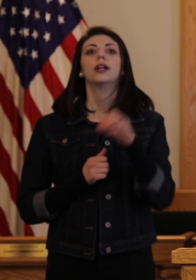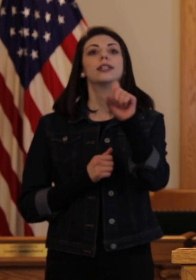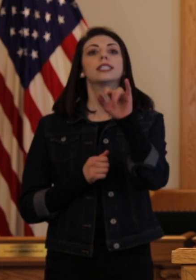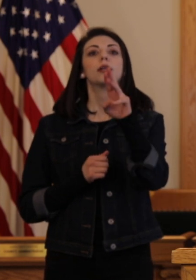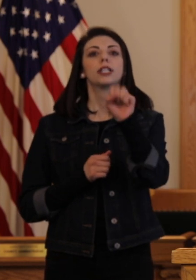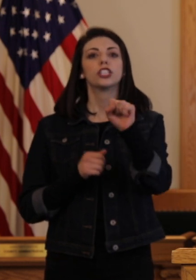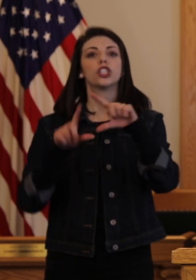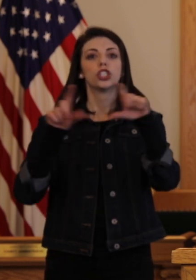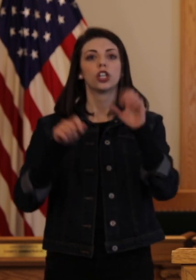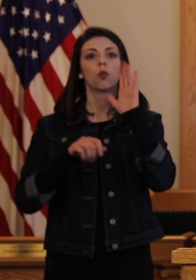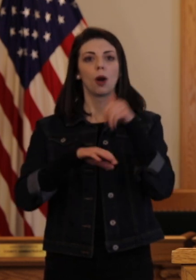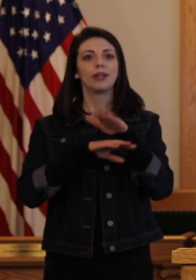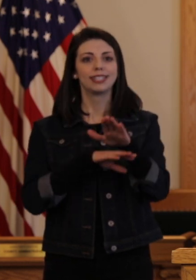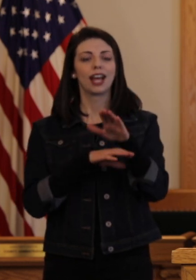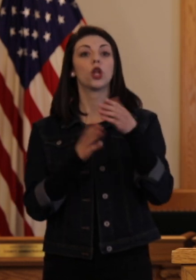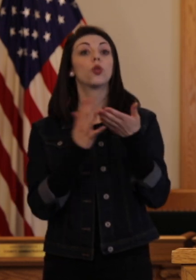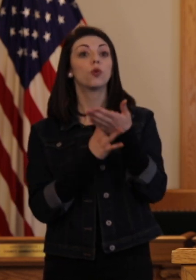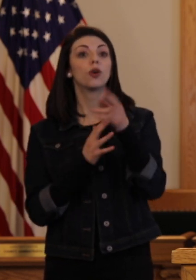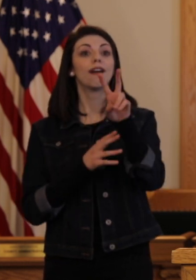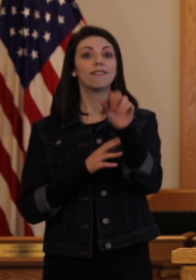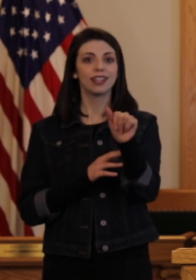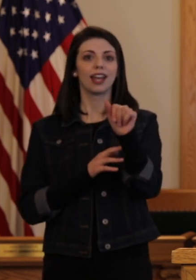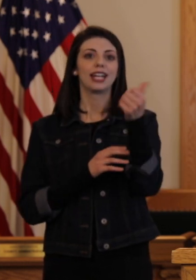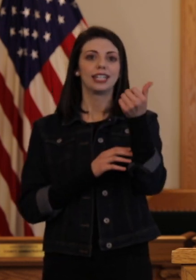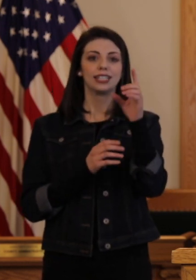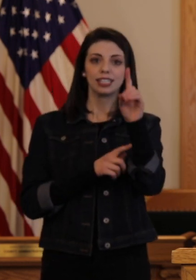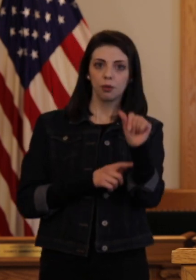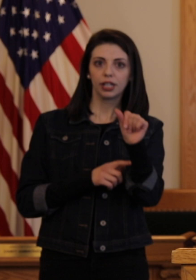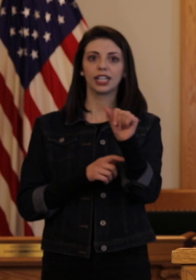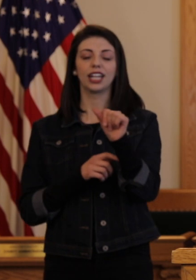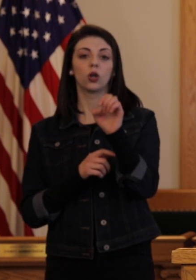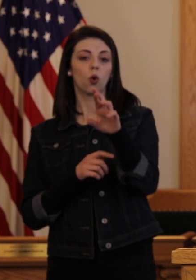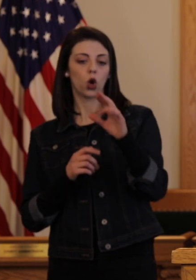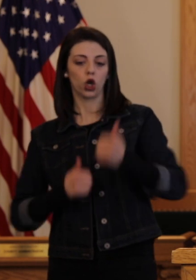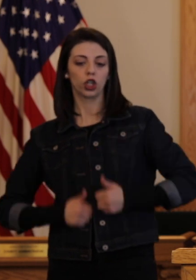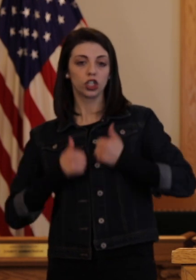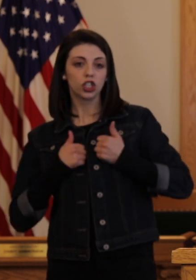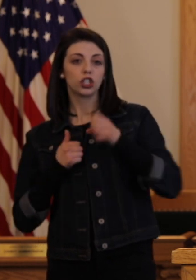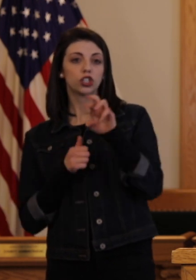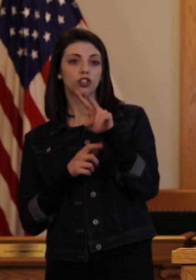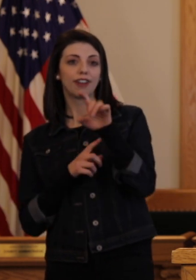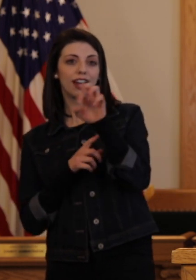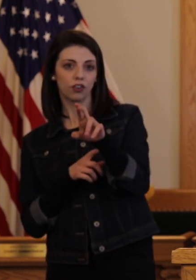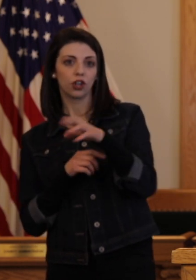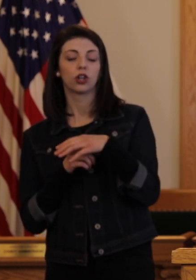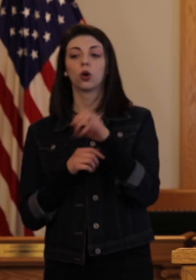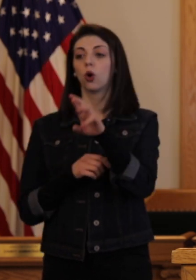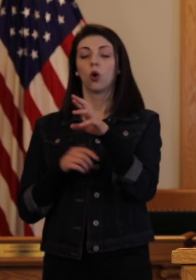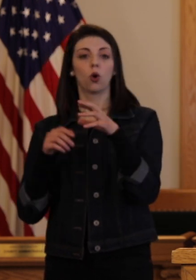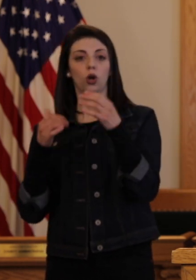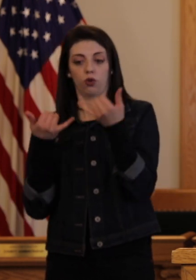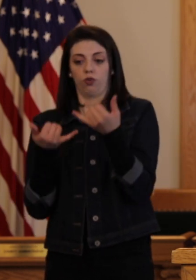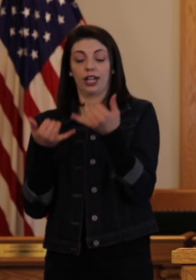VA disability, pension, and survivors' pension recipients, and students actively using their GI Bill who